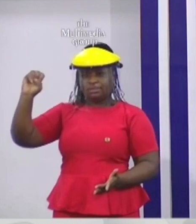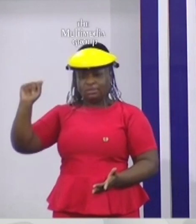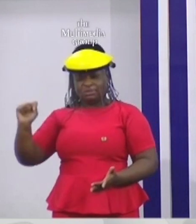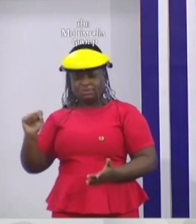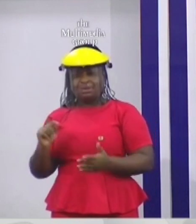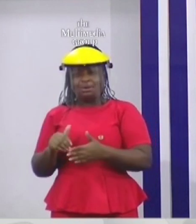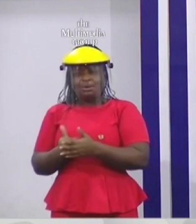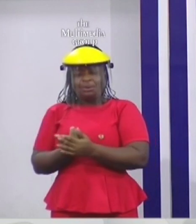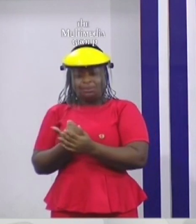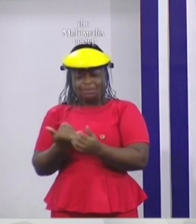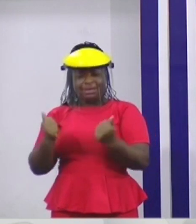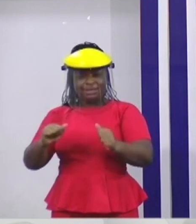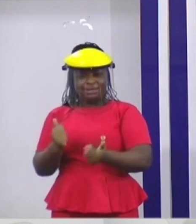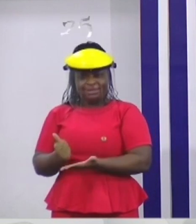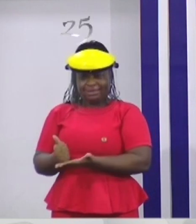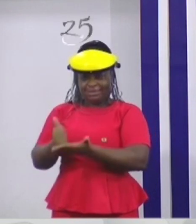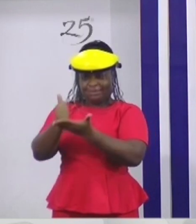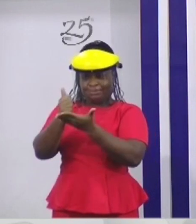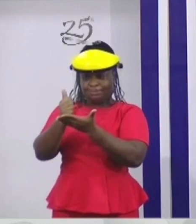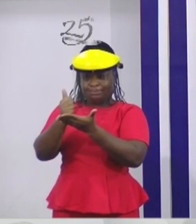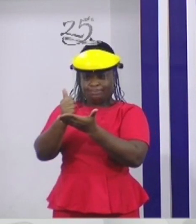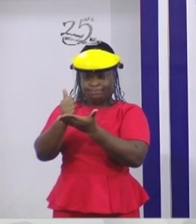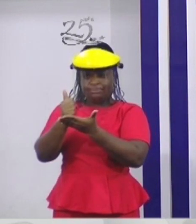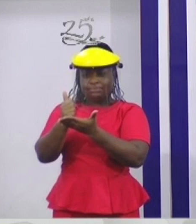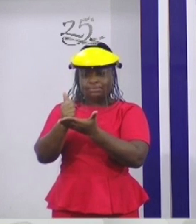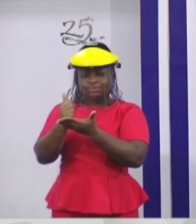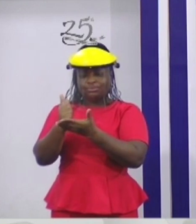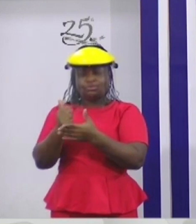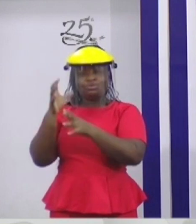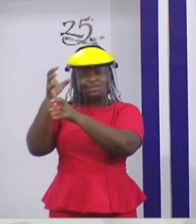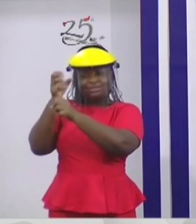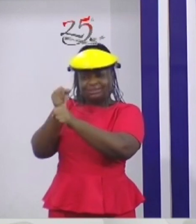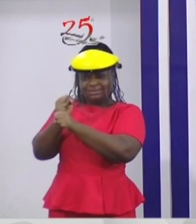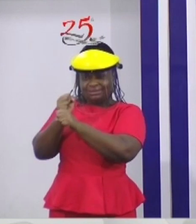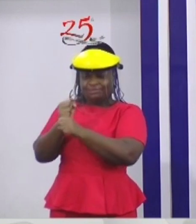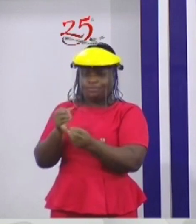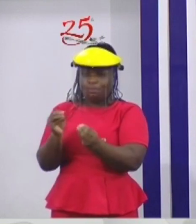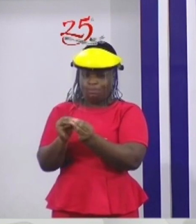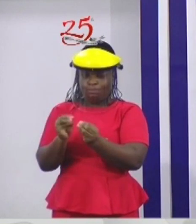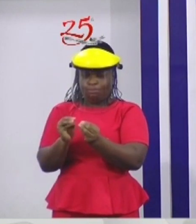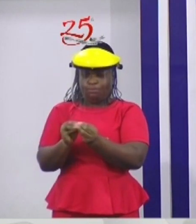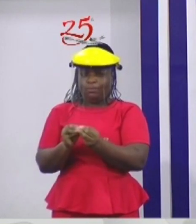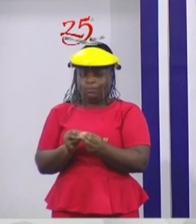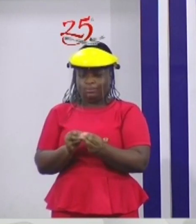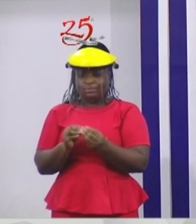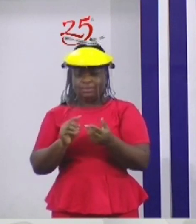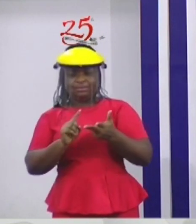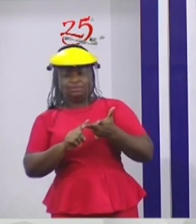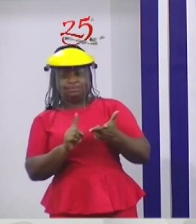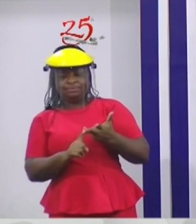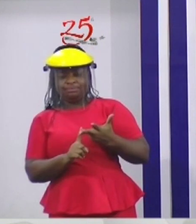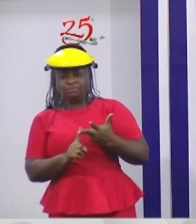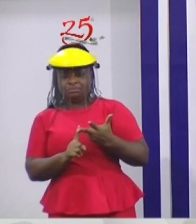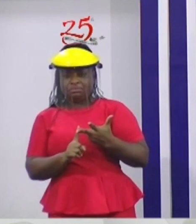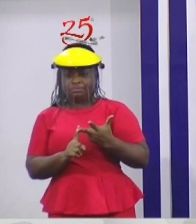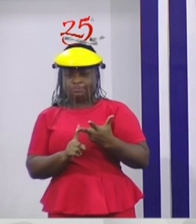fiscal expansion can assist specific sectors of the economy to achieve a rebound. Number 3, despite